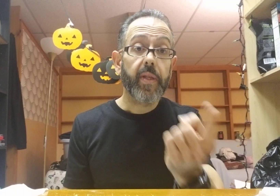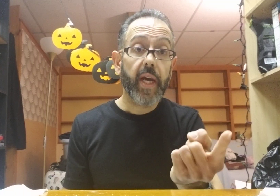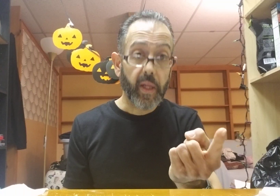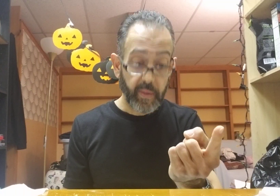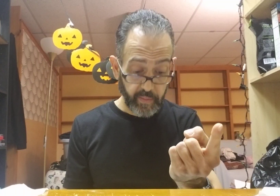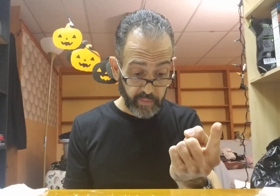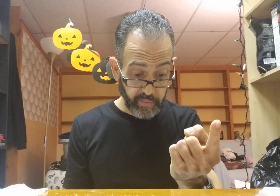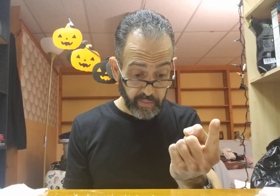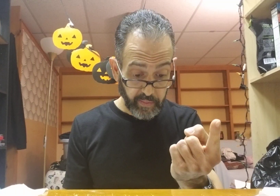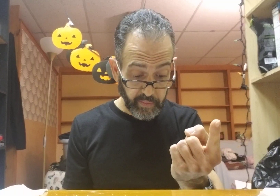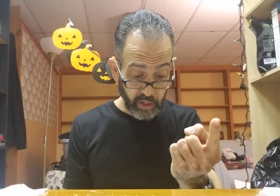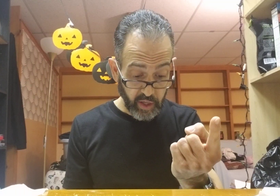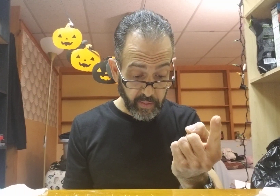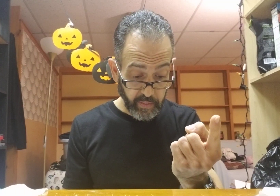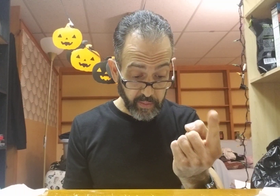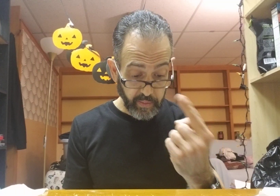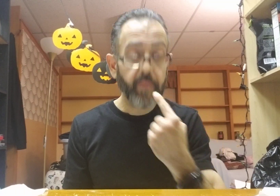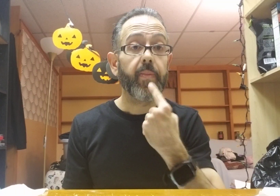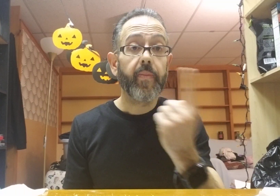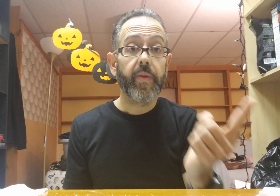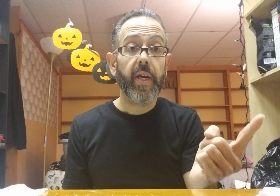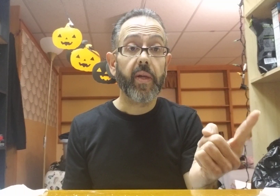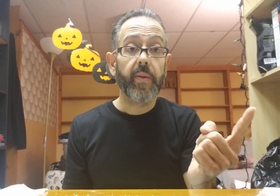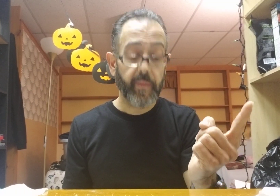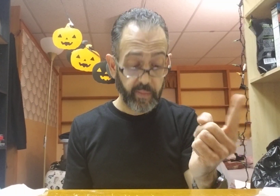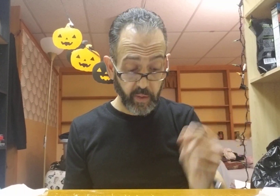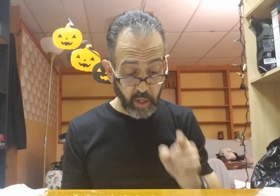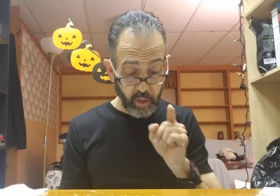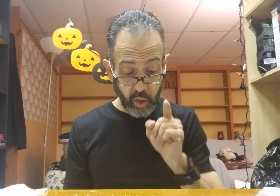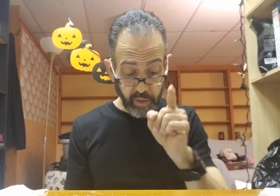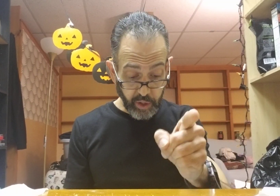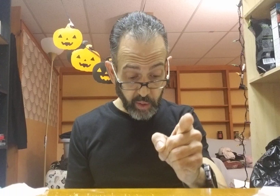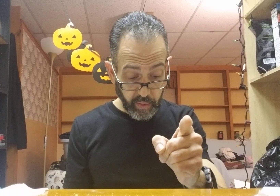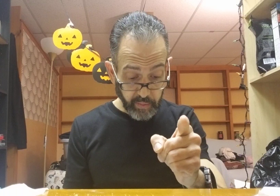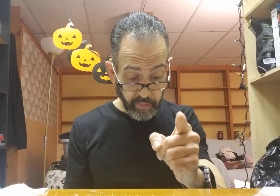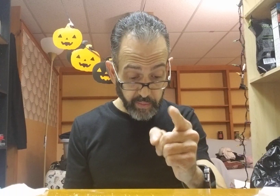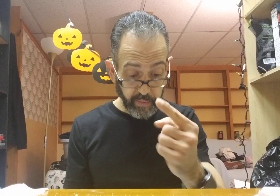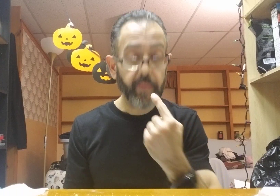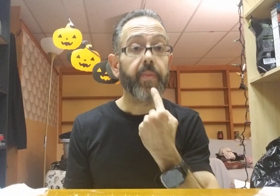tell. That's it. Tell. So you